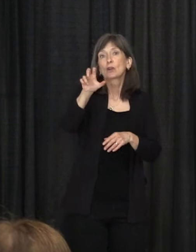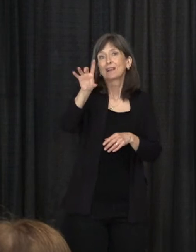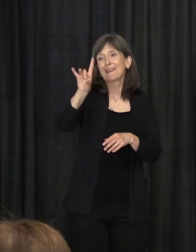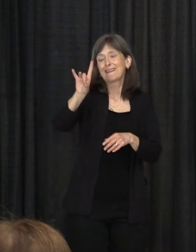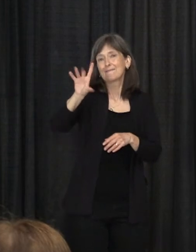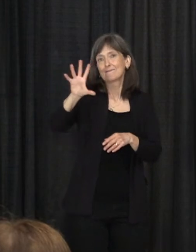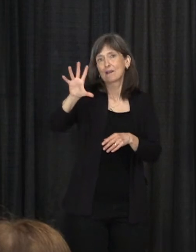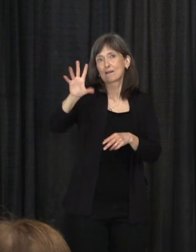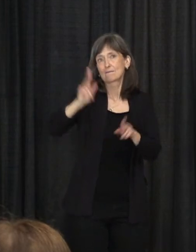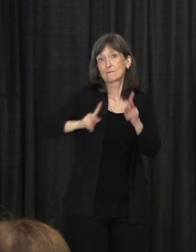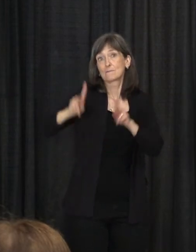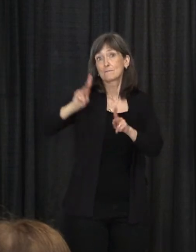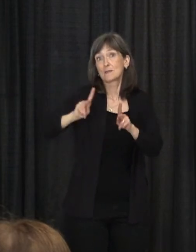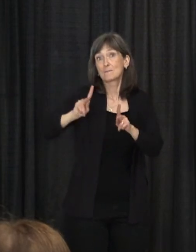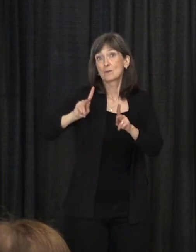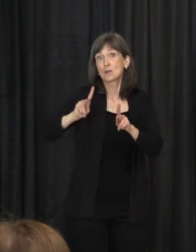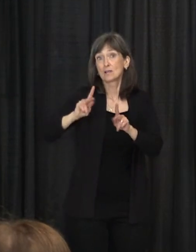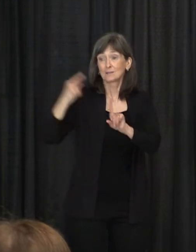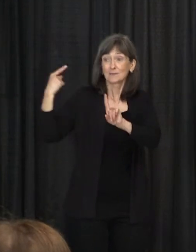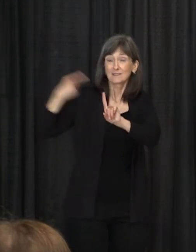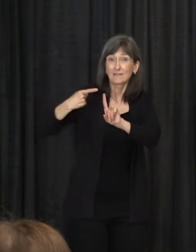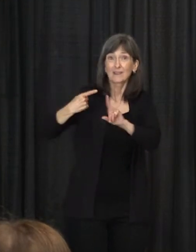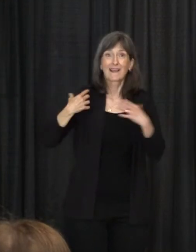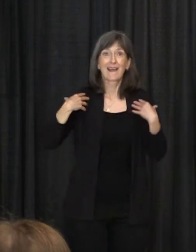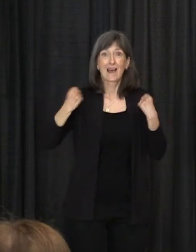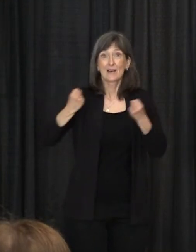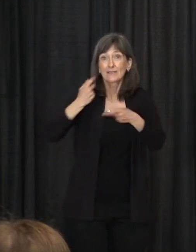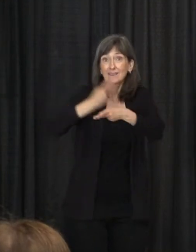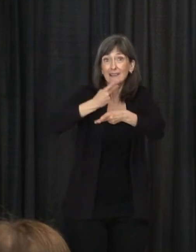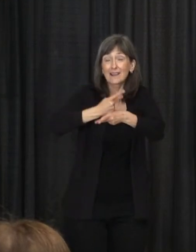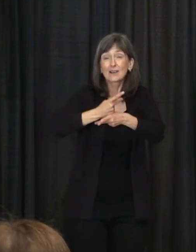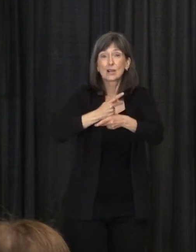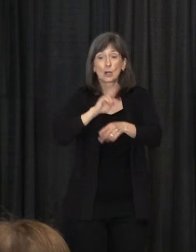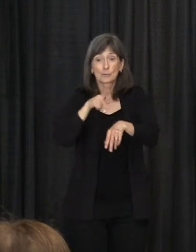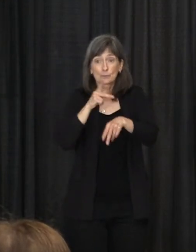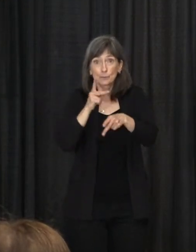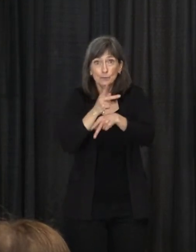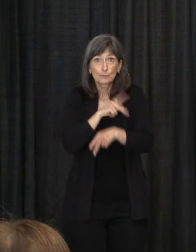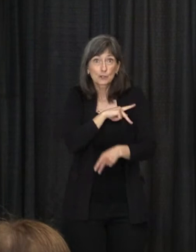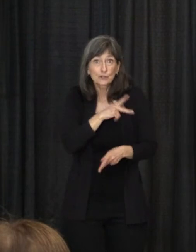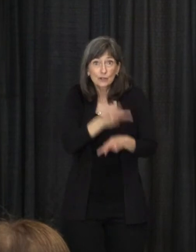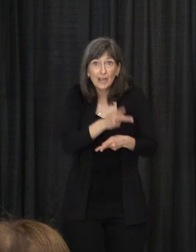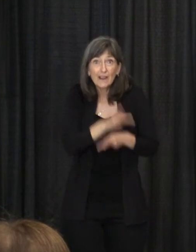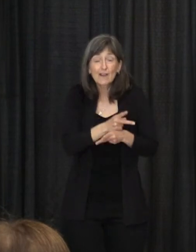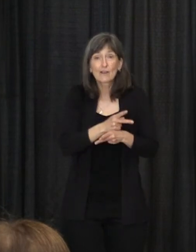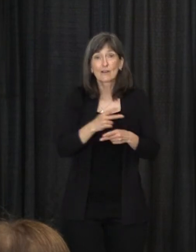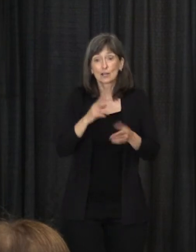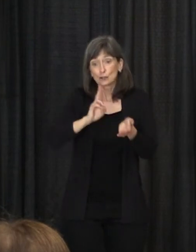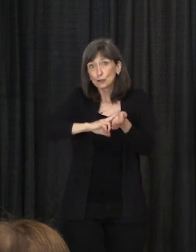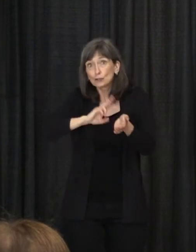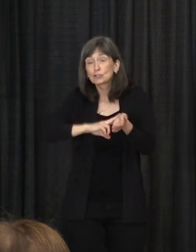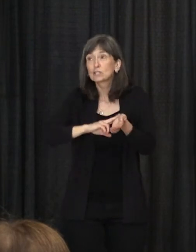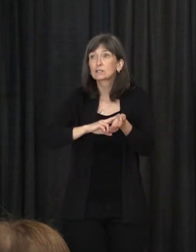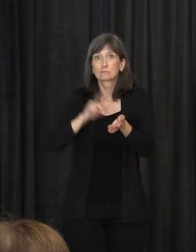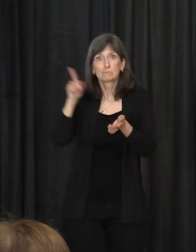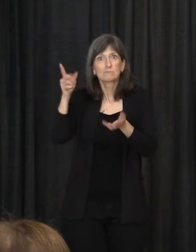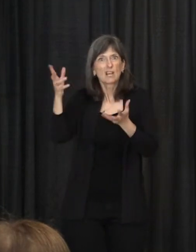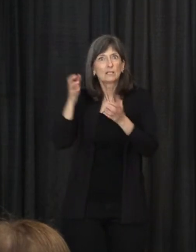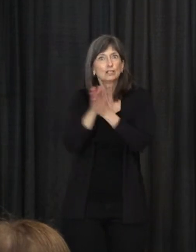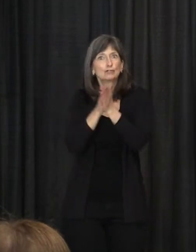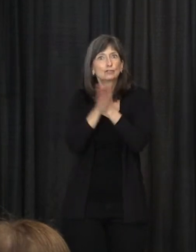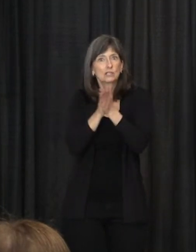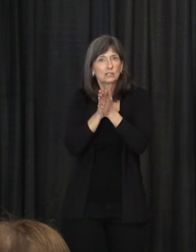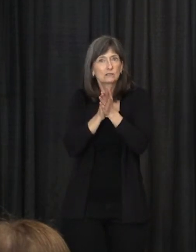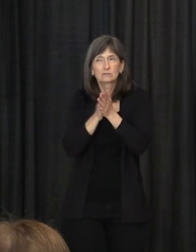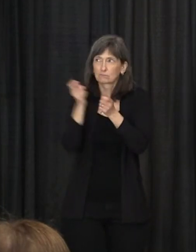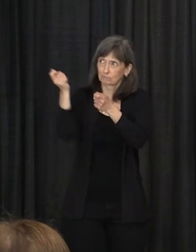385 people for the healthcare professions, nurses, personal care attendants, and others engaged in healthcare. This is